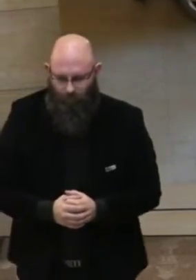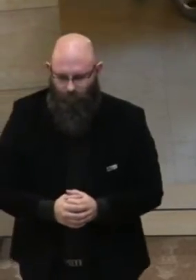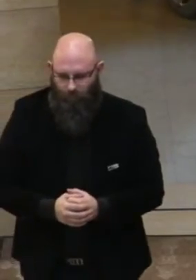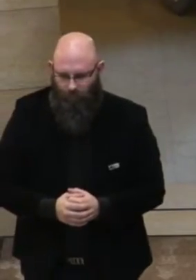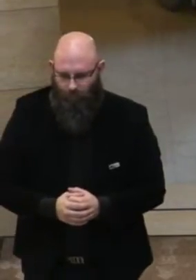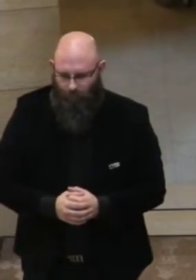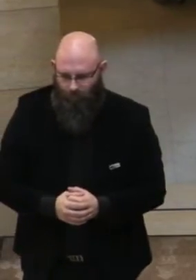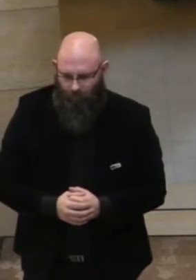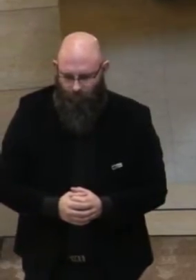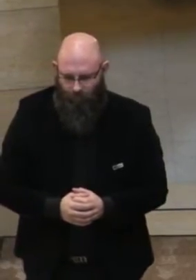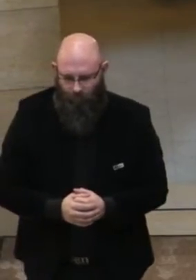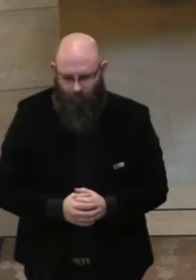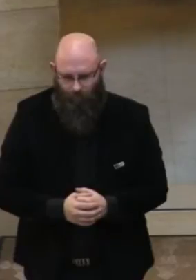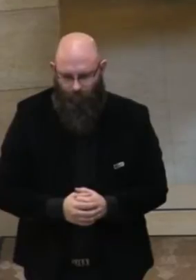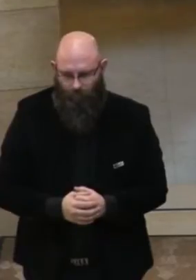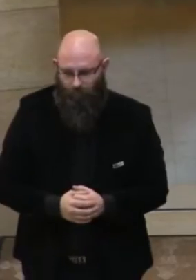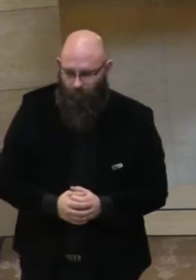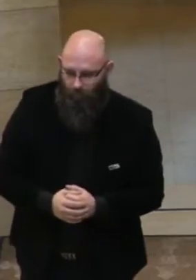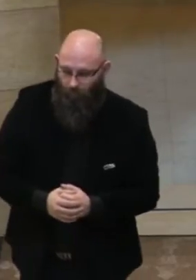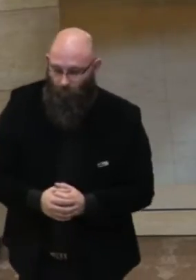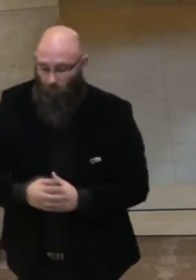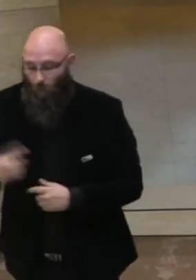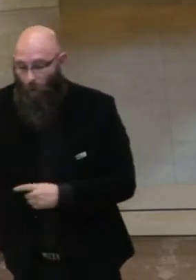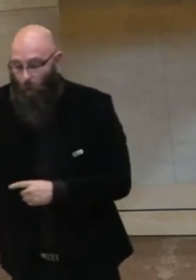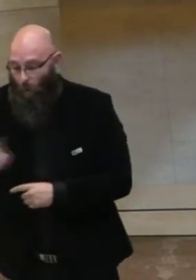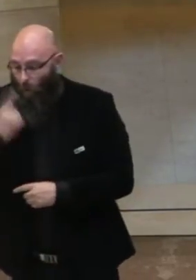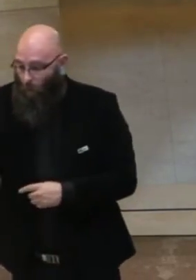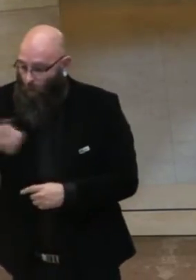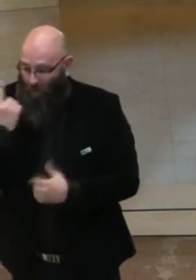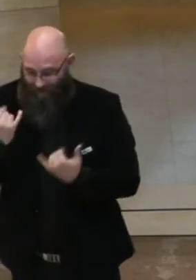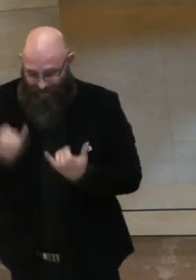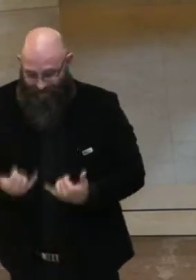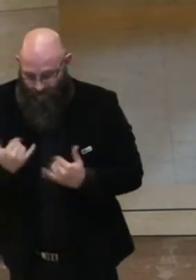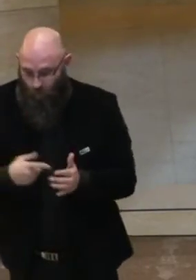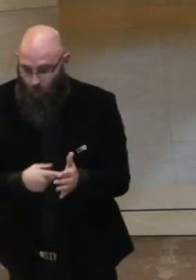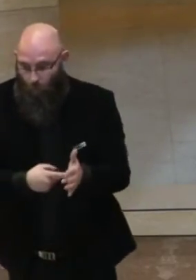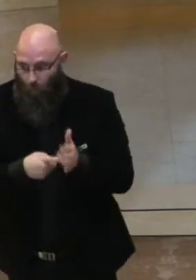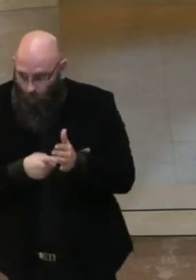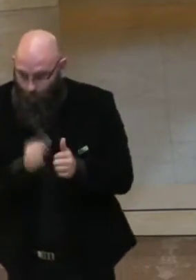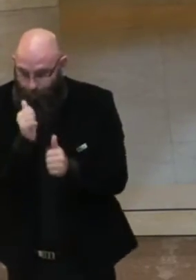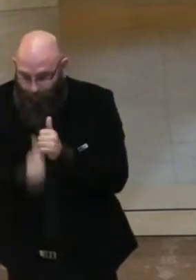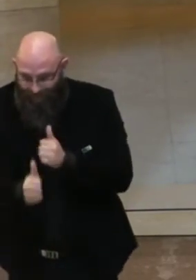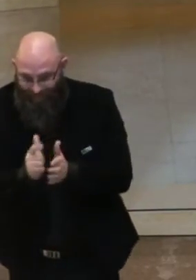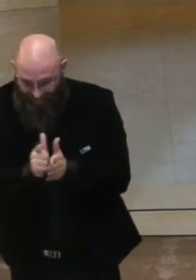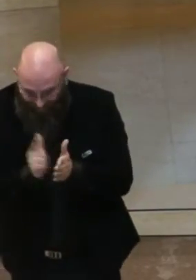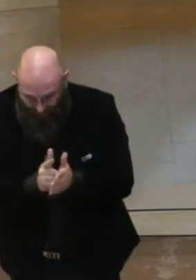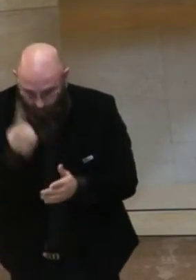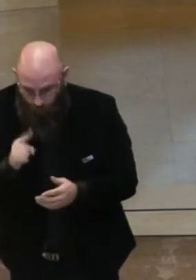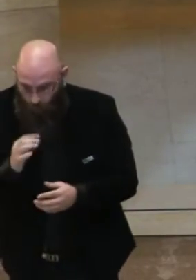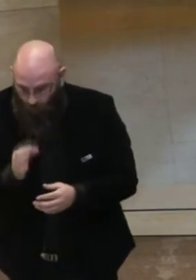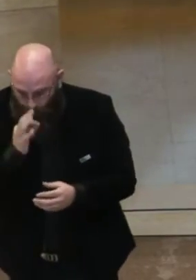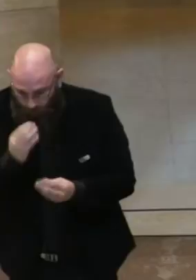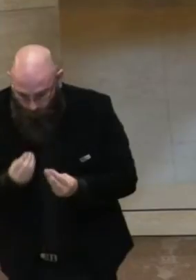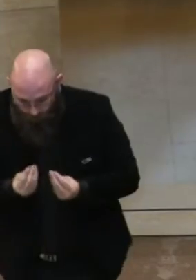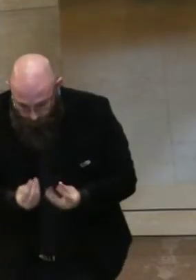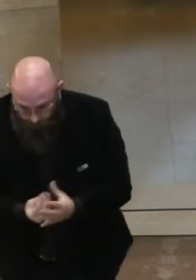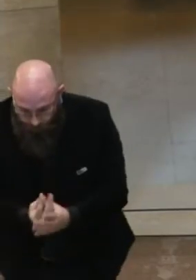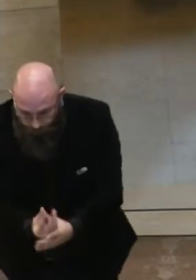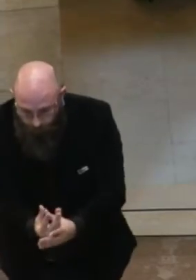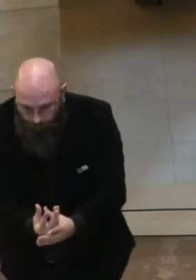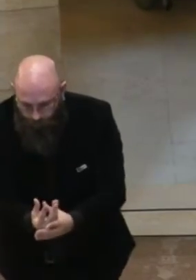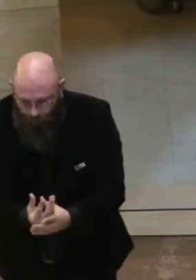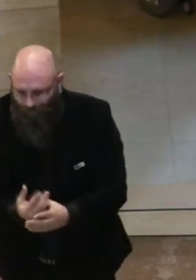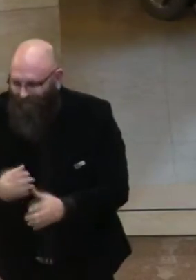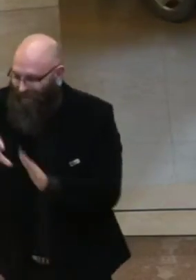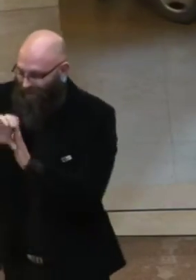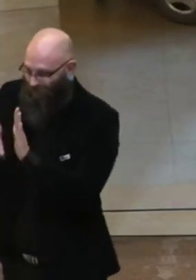All that is required to legalize cannabis, hemp, and be in compliance with the Constitution is to remove raw